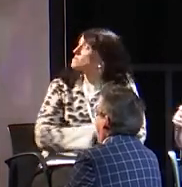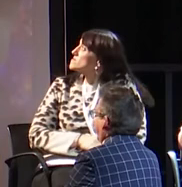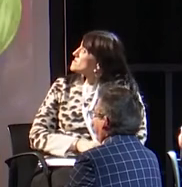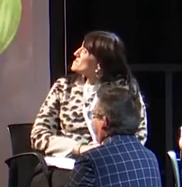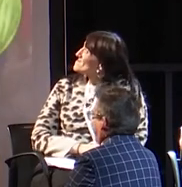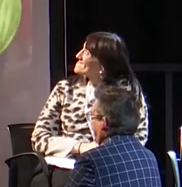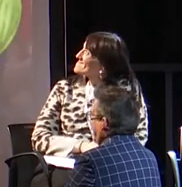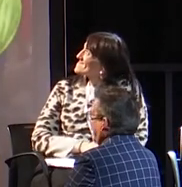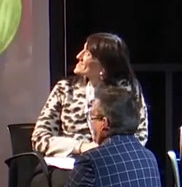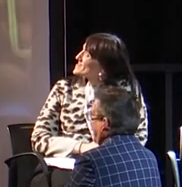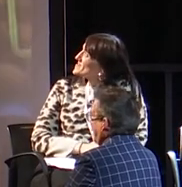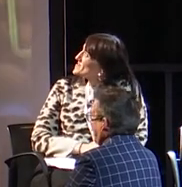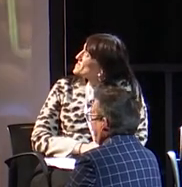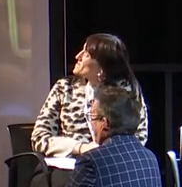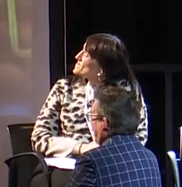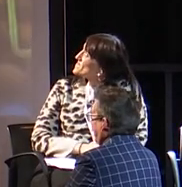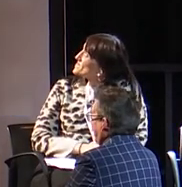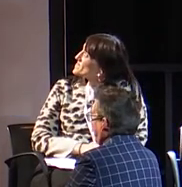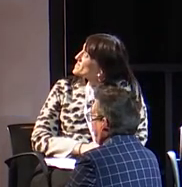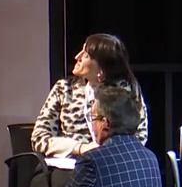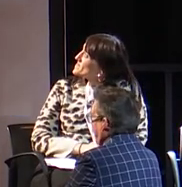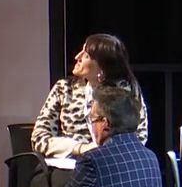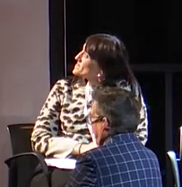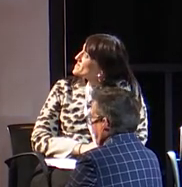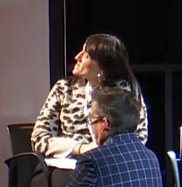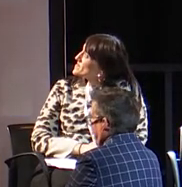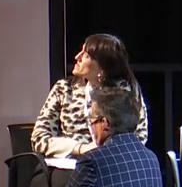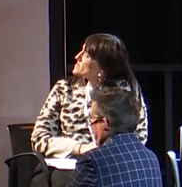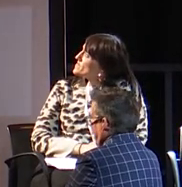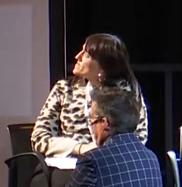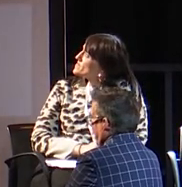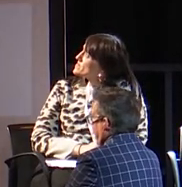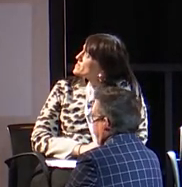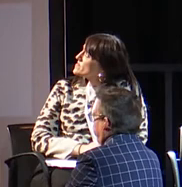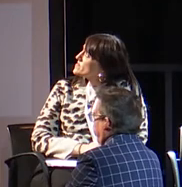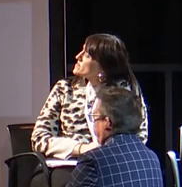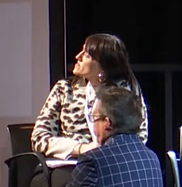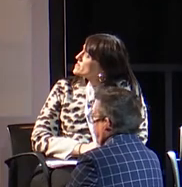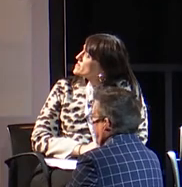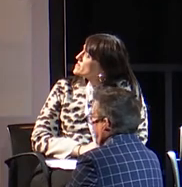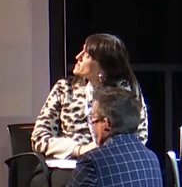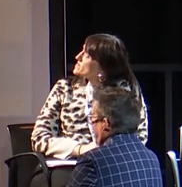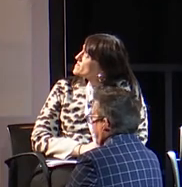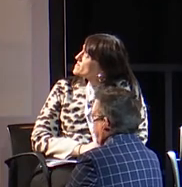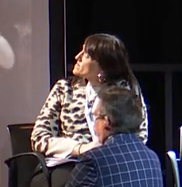we're going through dire political divisions in the country, it's great to see everybody coming out and having